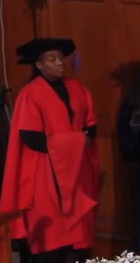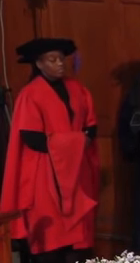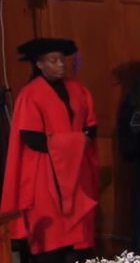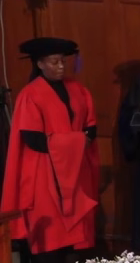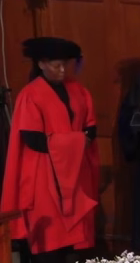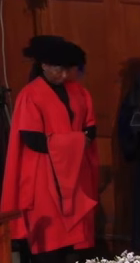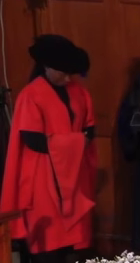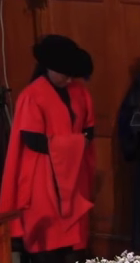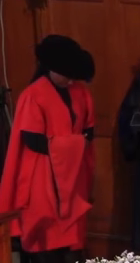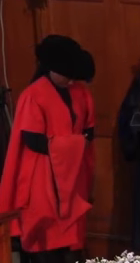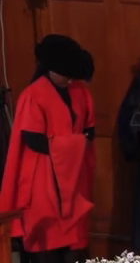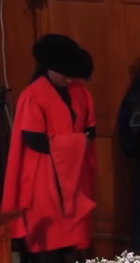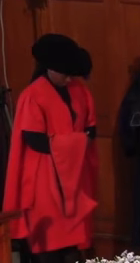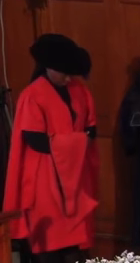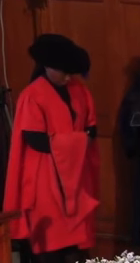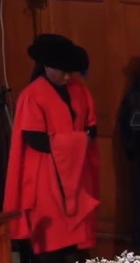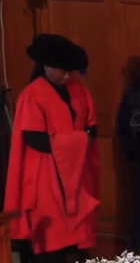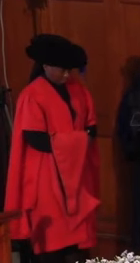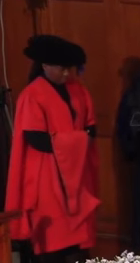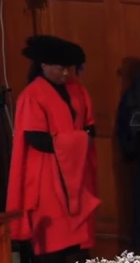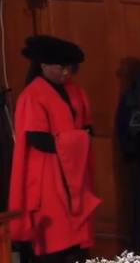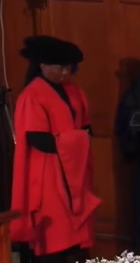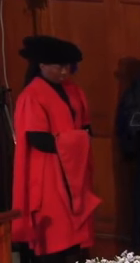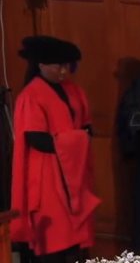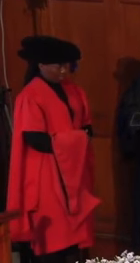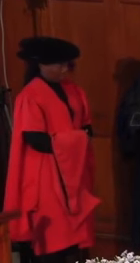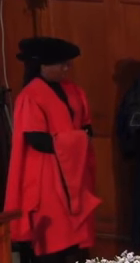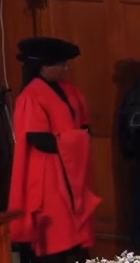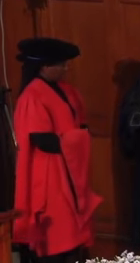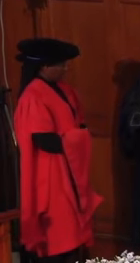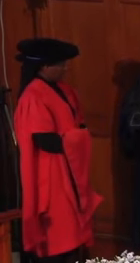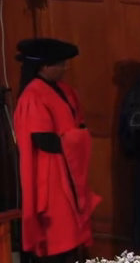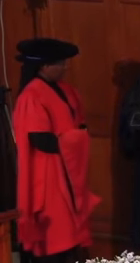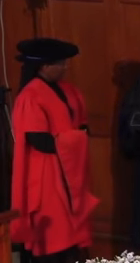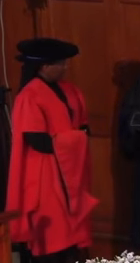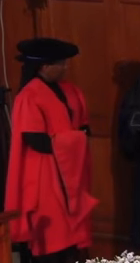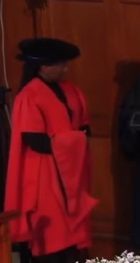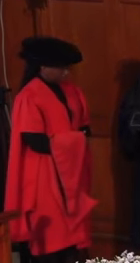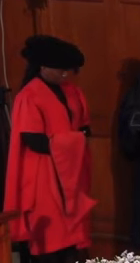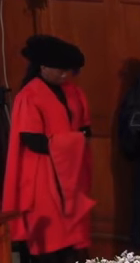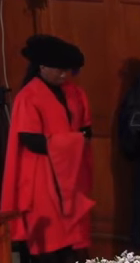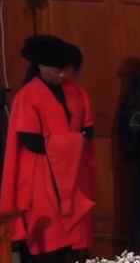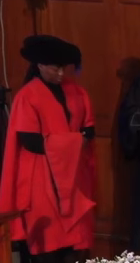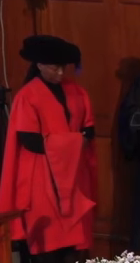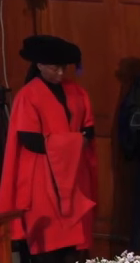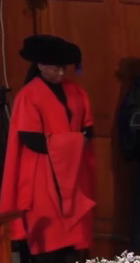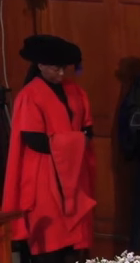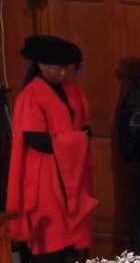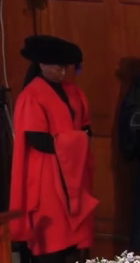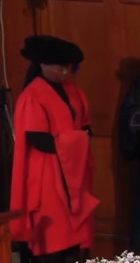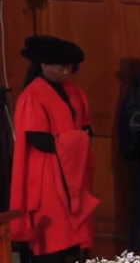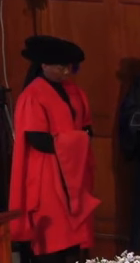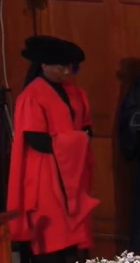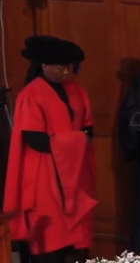of scholars. As you move forward, remember that your education does not end here. It merely transforms into a